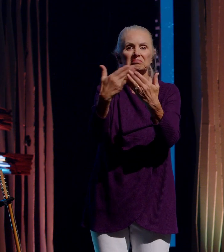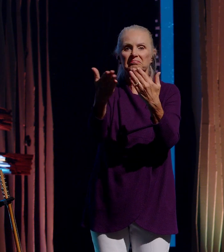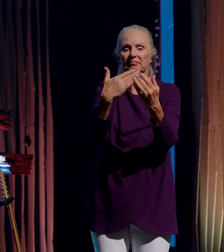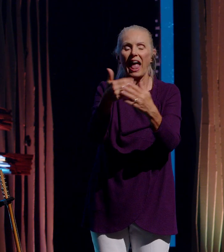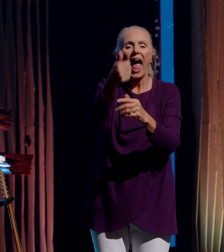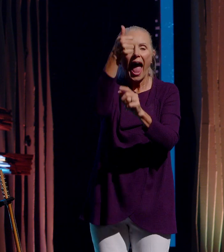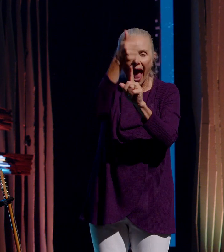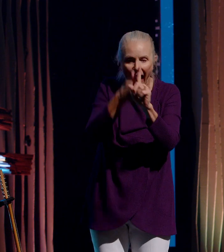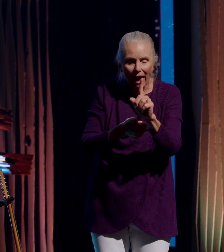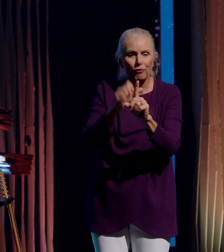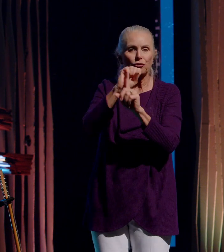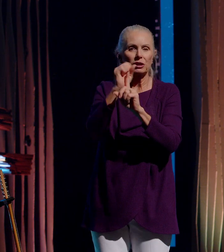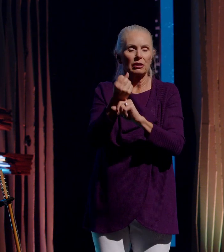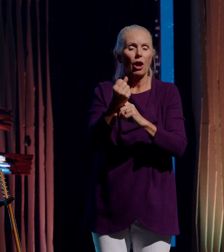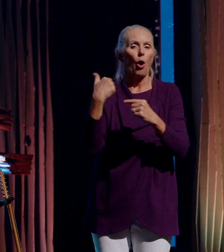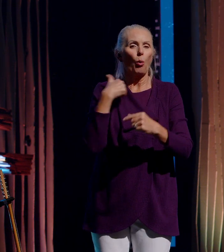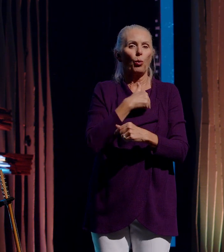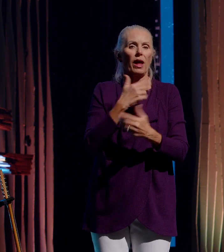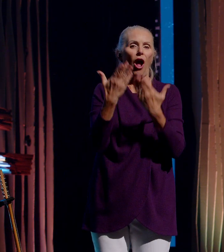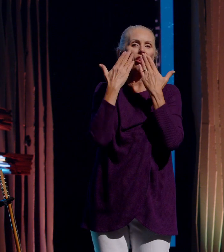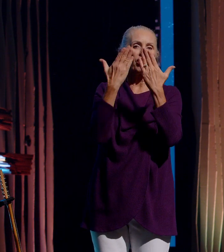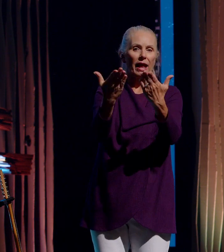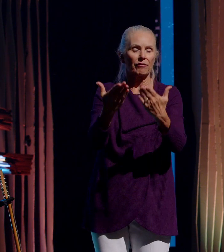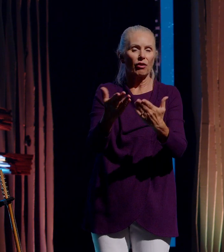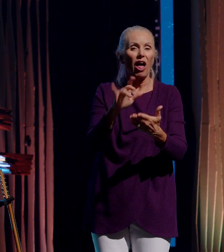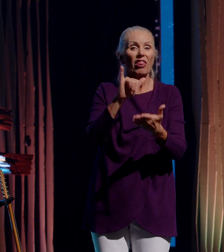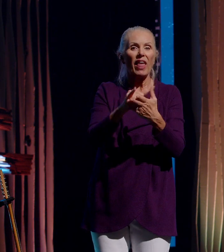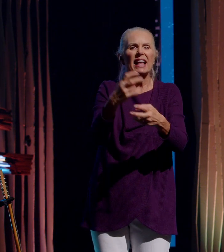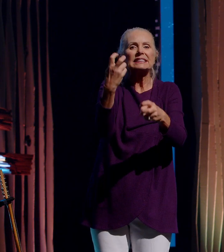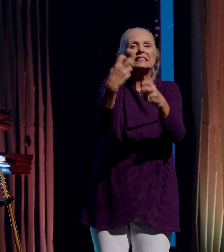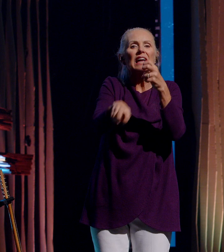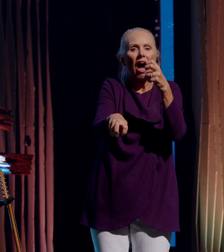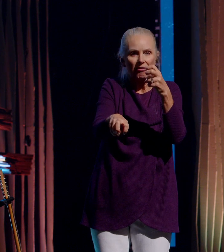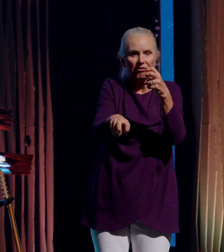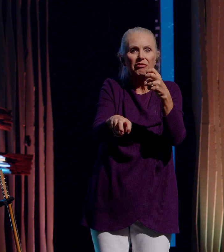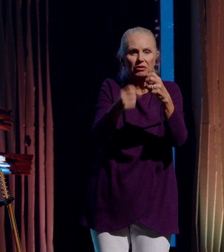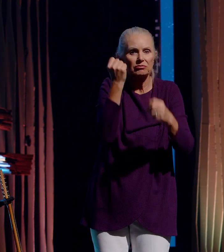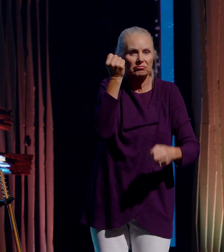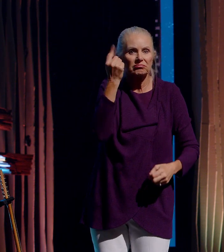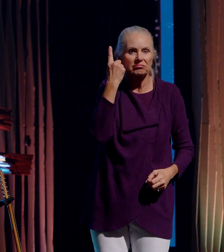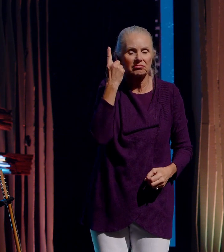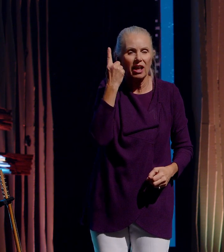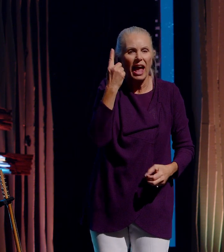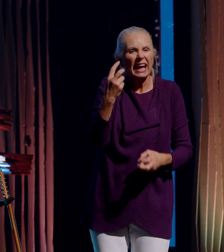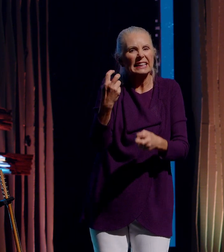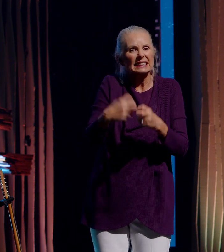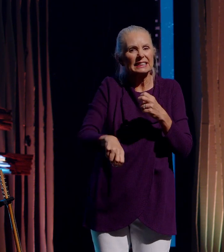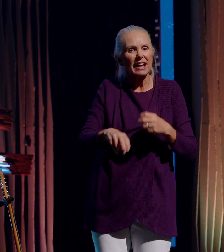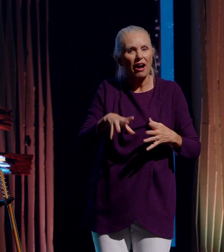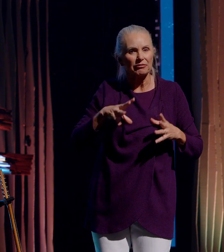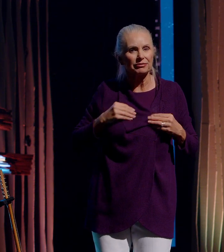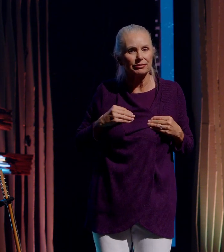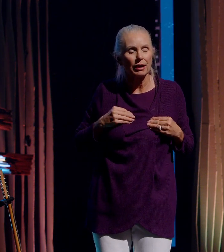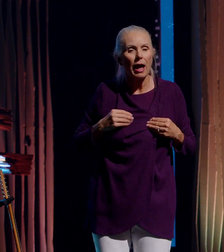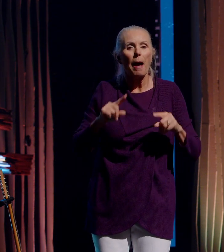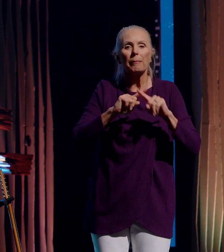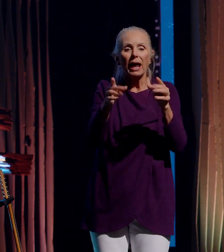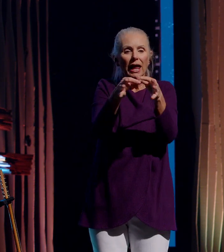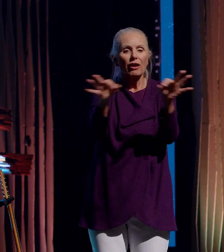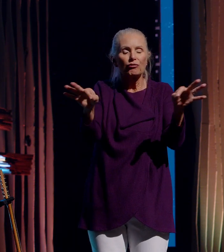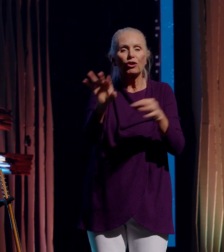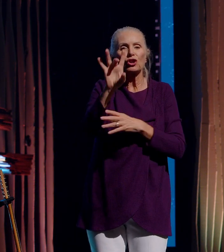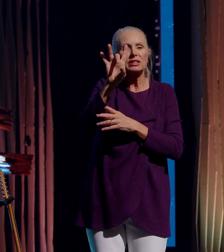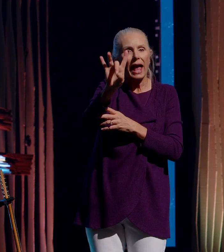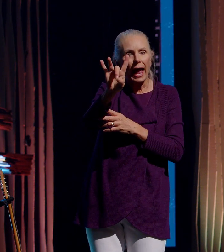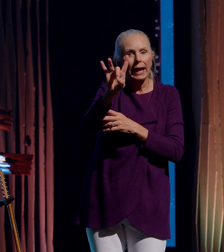every single circumstance. That's a pretty hard idea to stomach, isn't it? See, verse 8, though, it highlights just how bad the